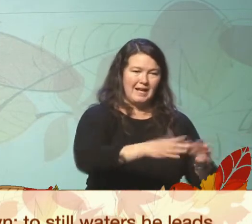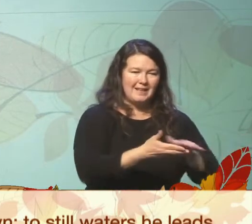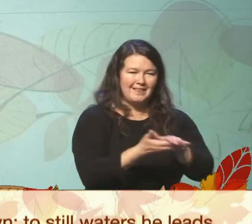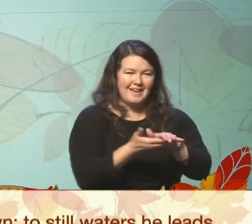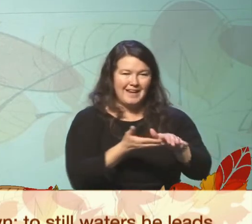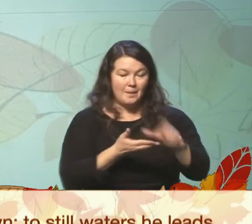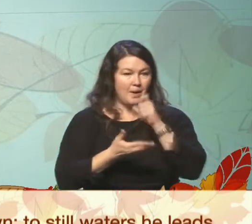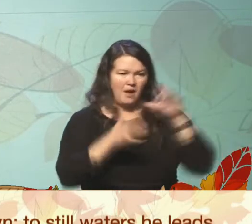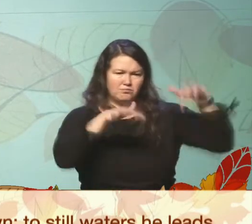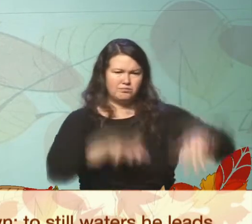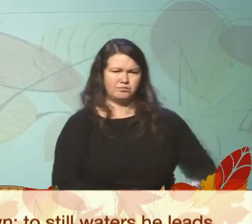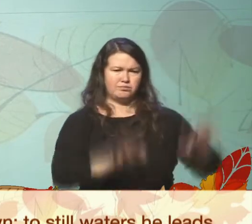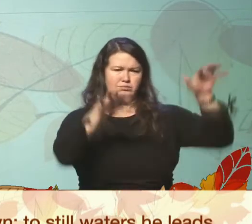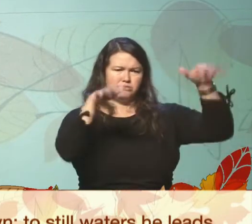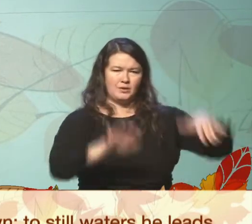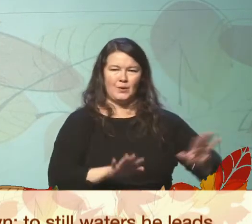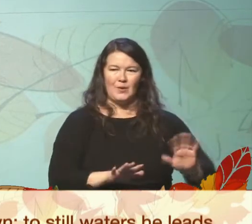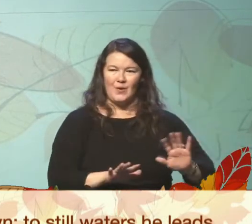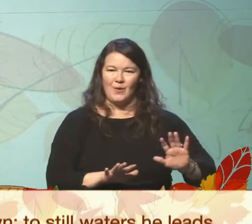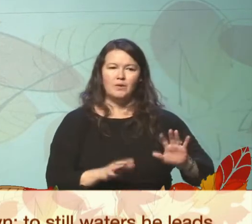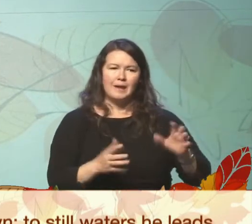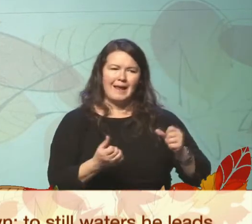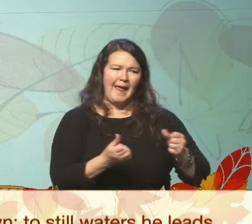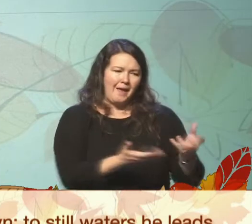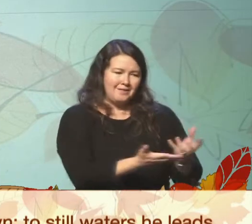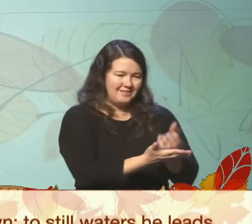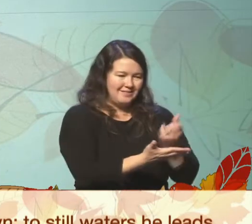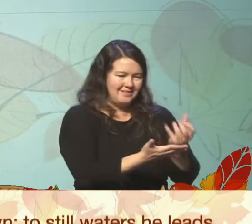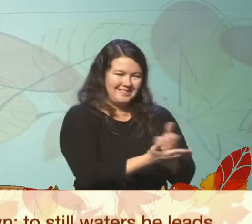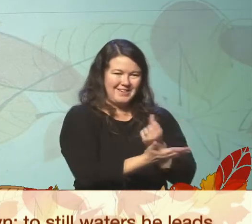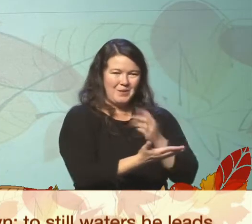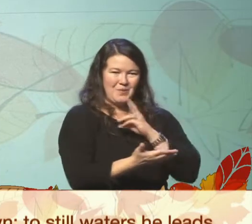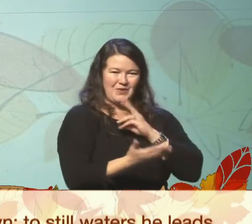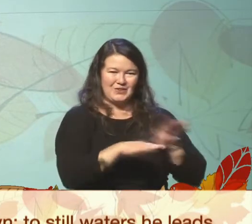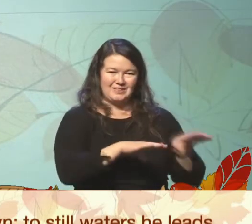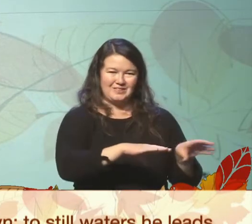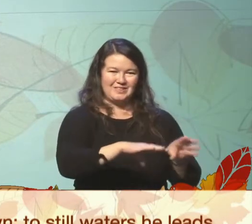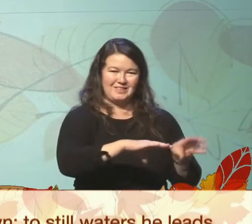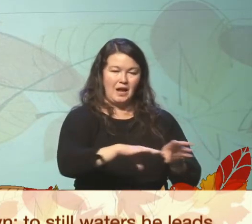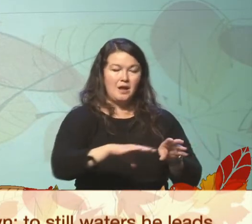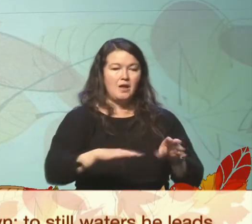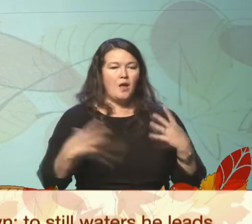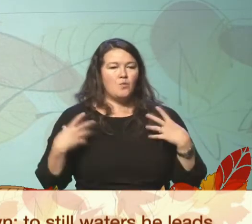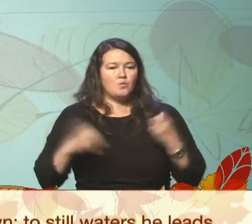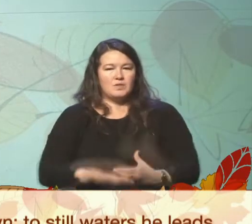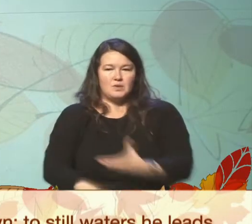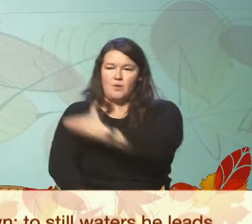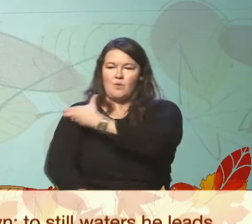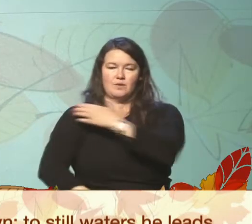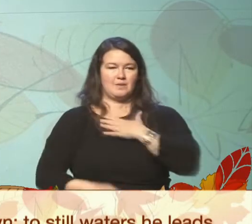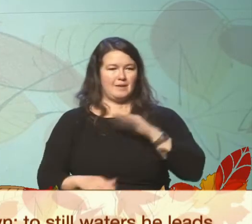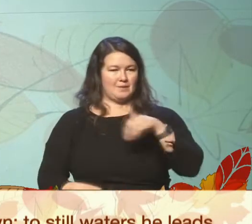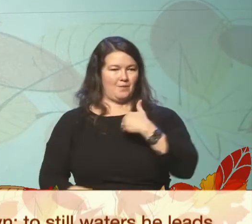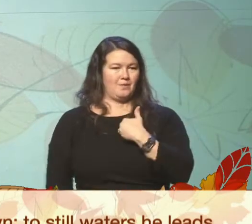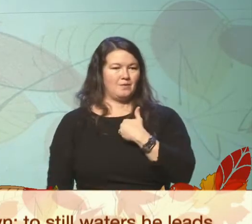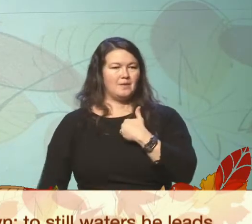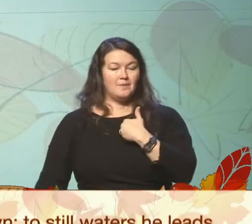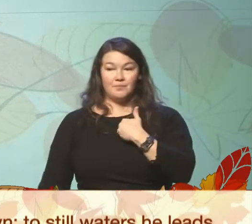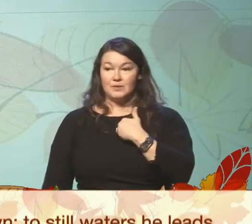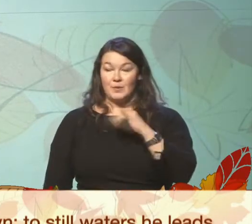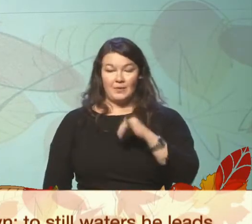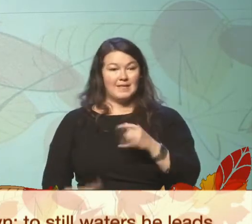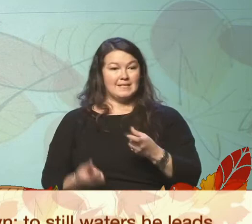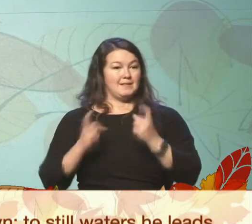so harsh that I have a hard time drinking. And this restores my soul, right? This actual idea is that this gives